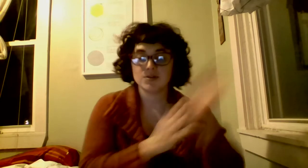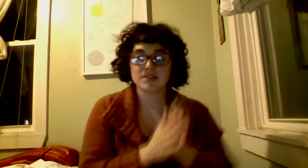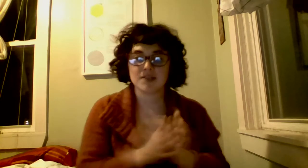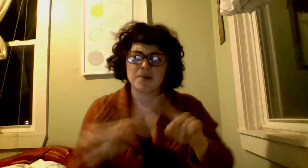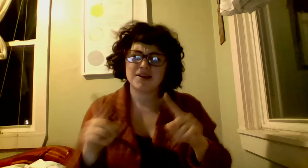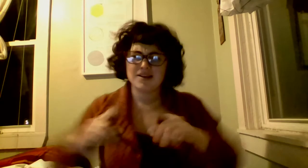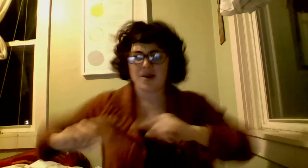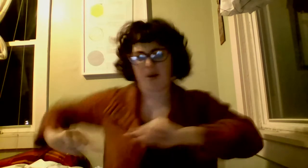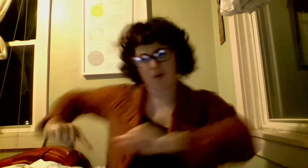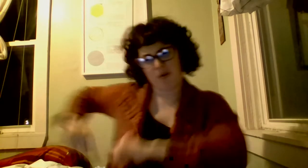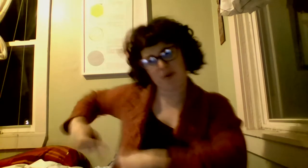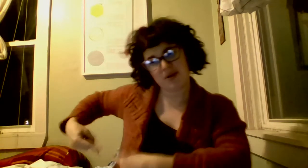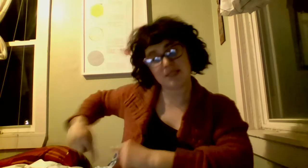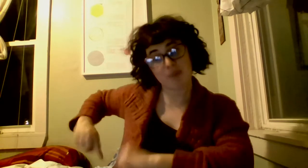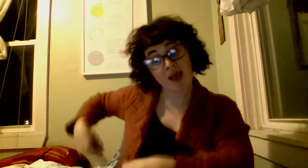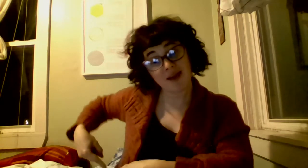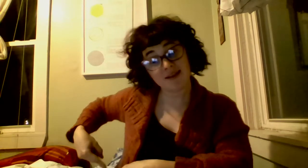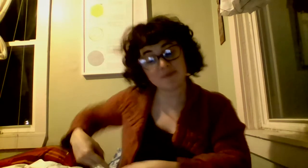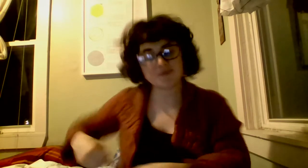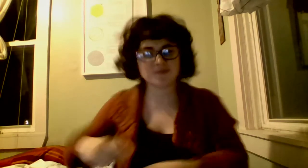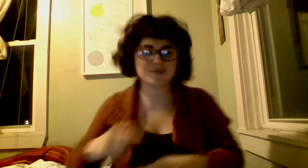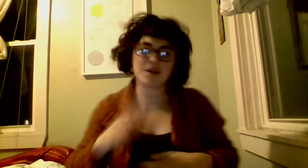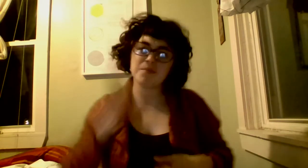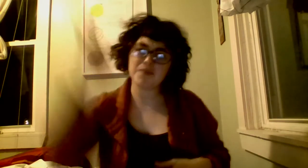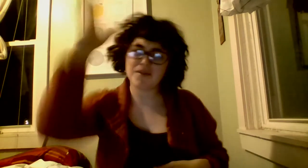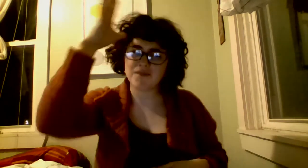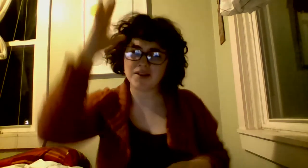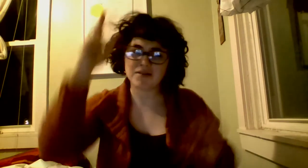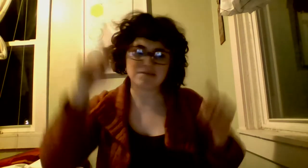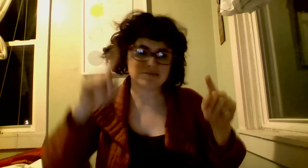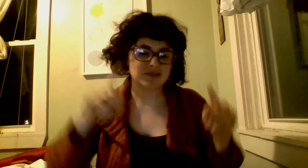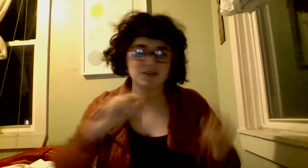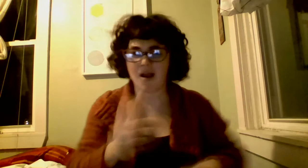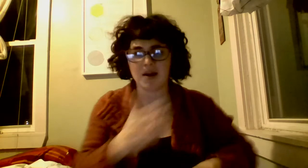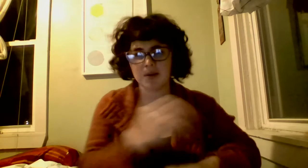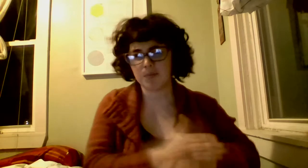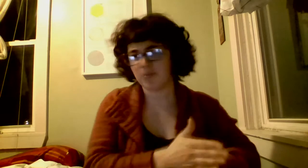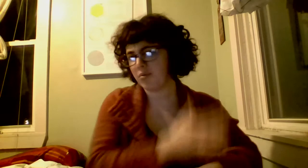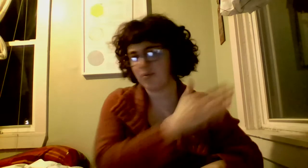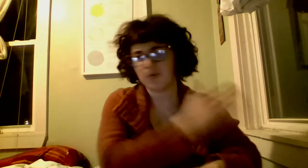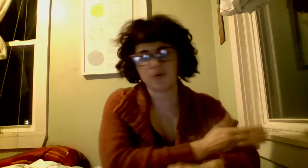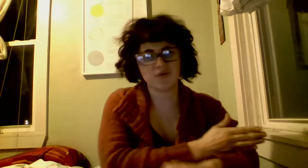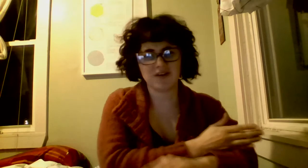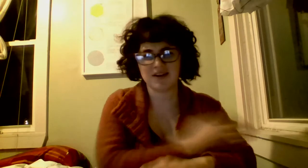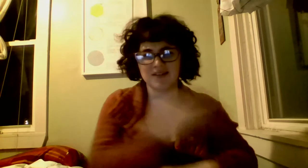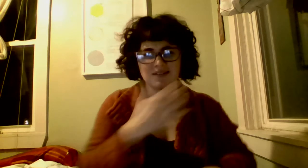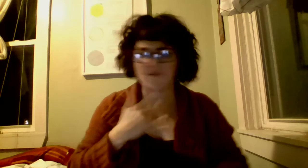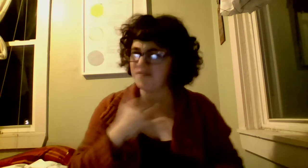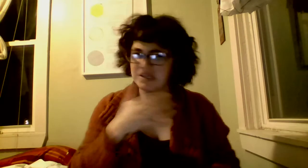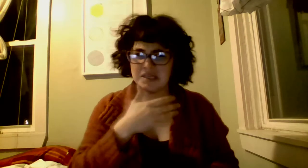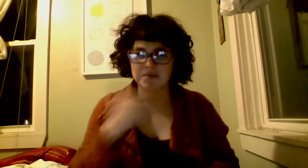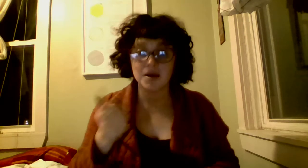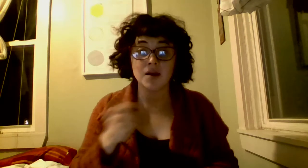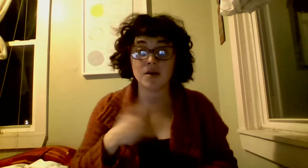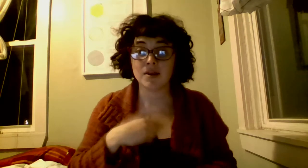by and nothing improved. You know, finally they ran out of money and almost out of food, and, you know, there weren't any banks or Social Security or